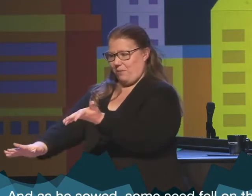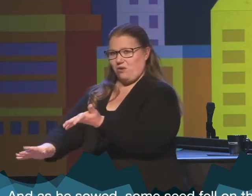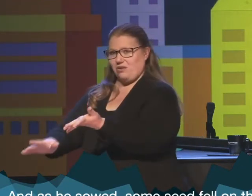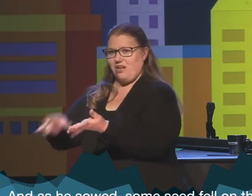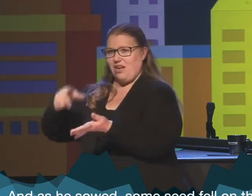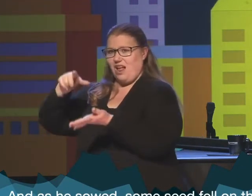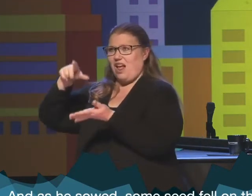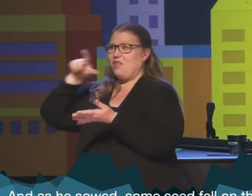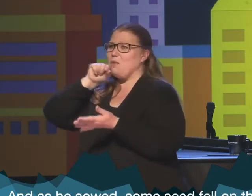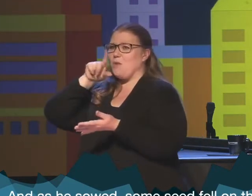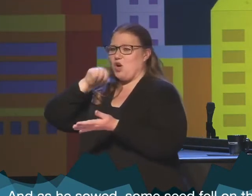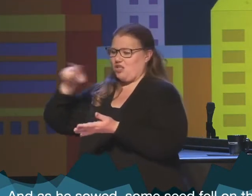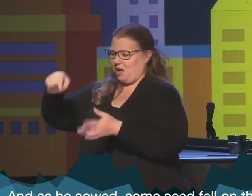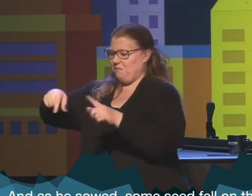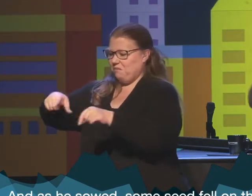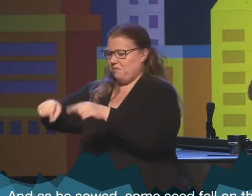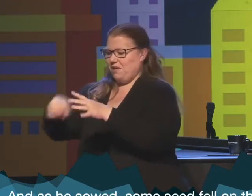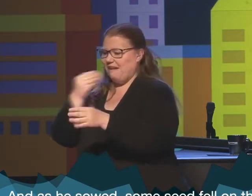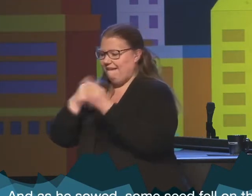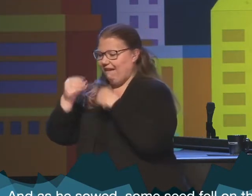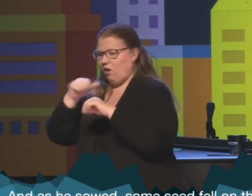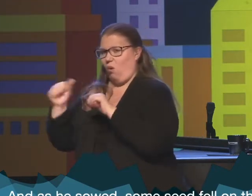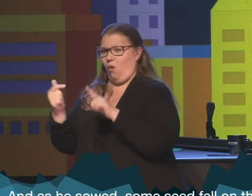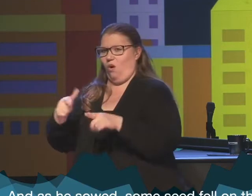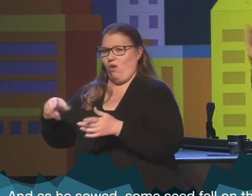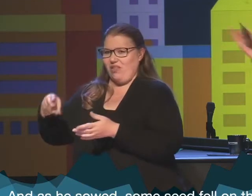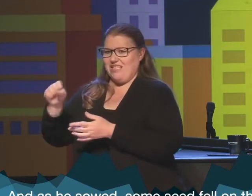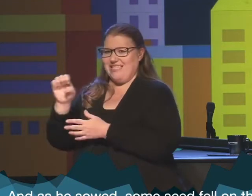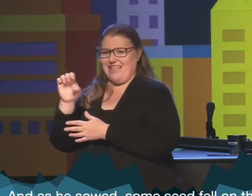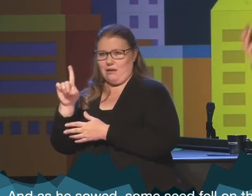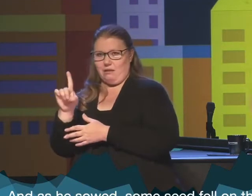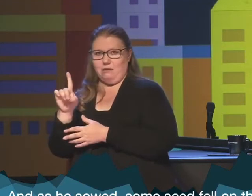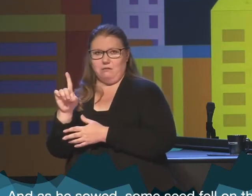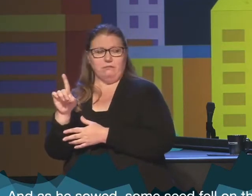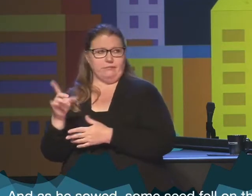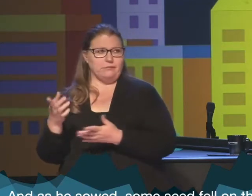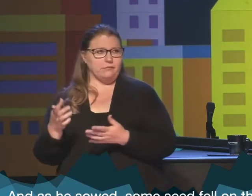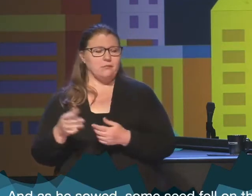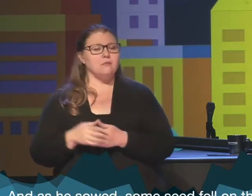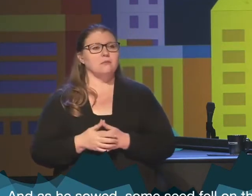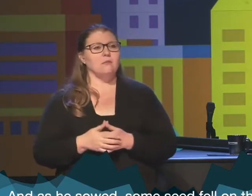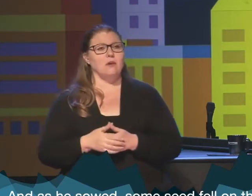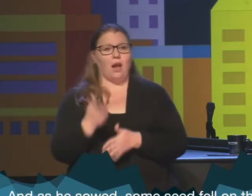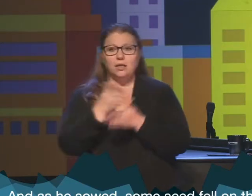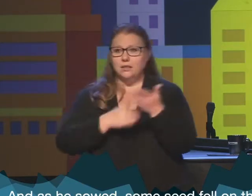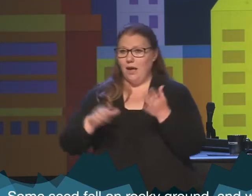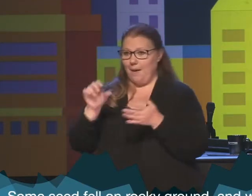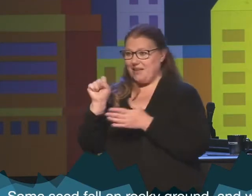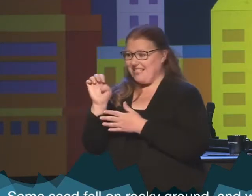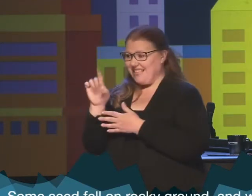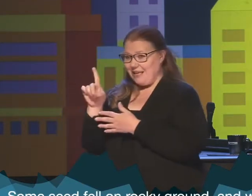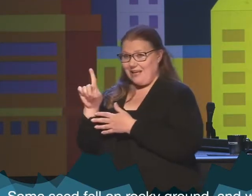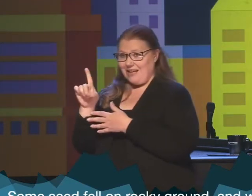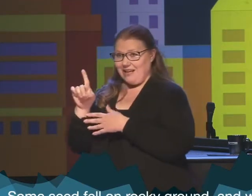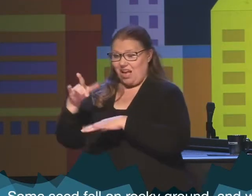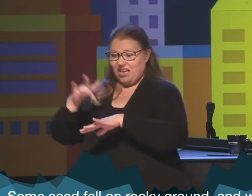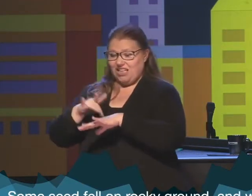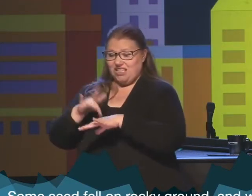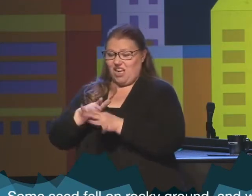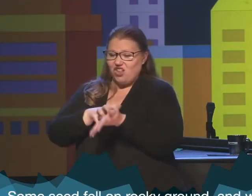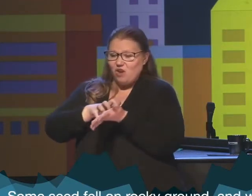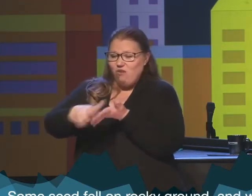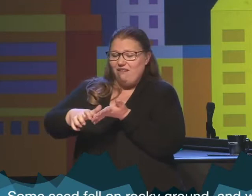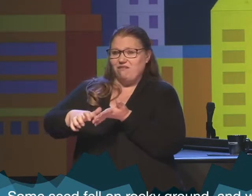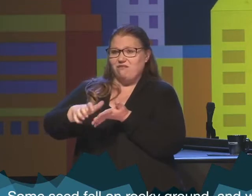of the sky ate it up. It was the seed trampled. Birds come and eat it up. Some seed fell on rocky ground. And